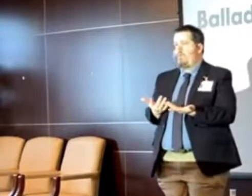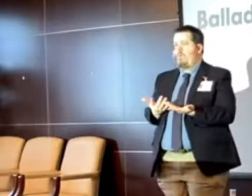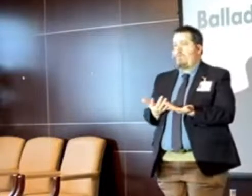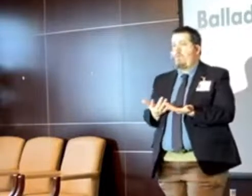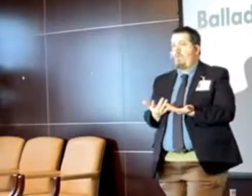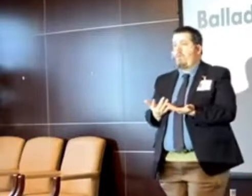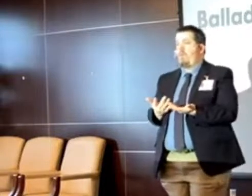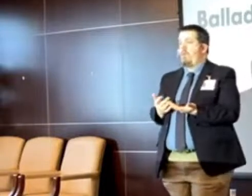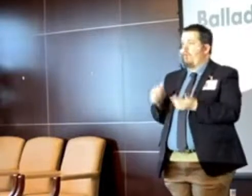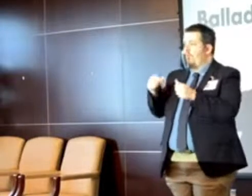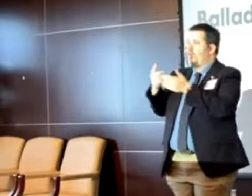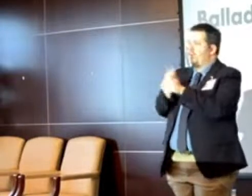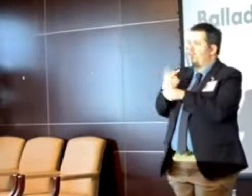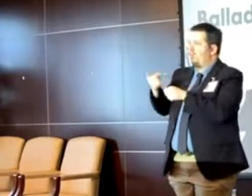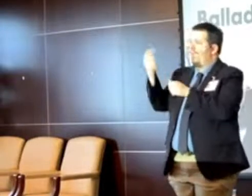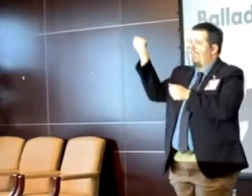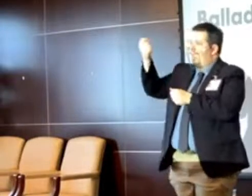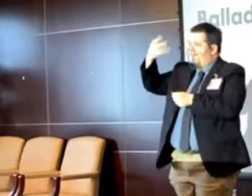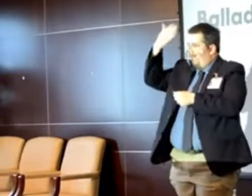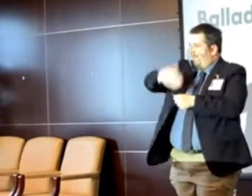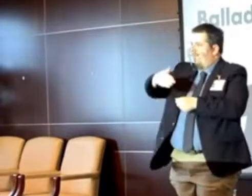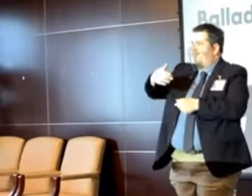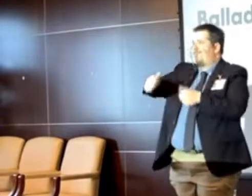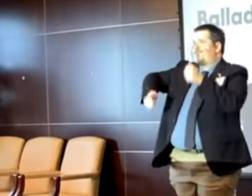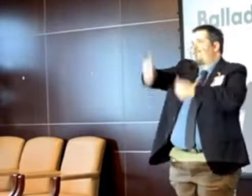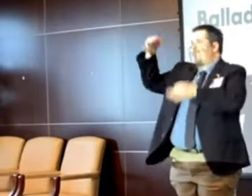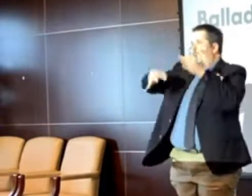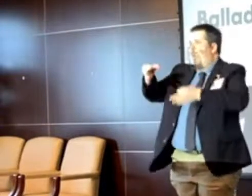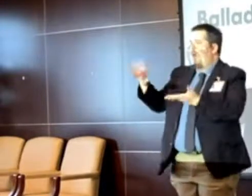Well, we could have used you to testify before the Supreme Court.